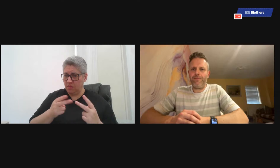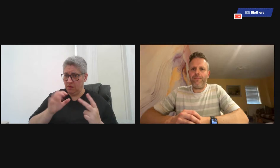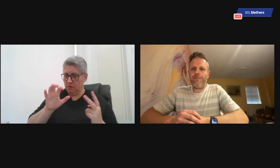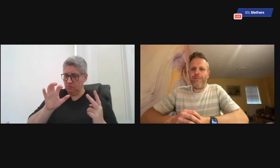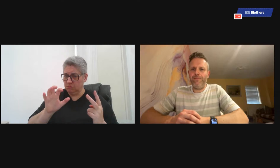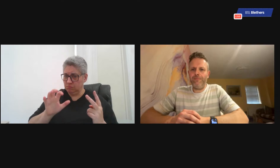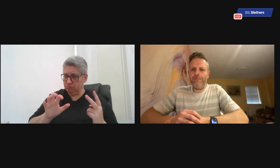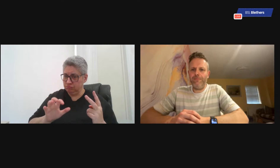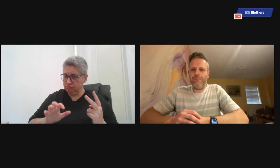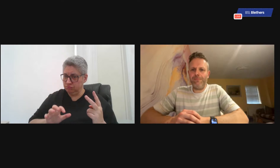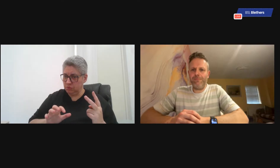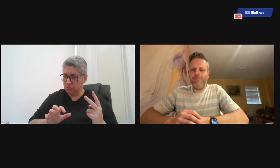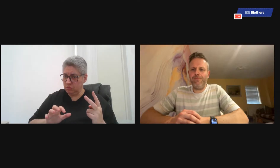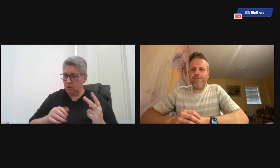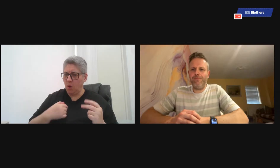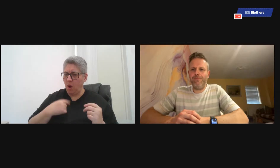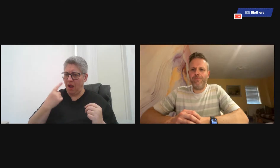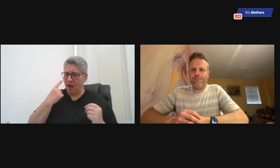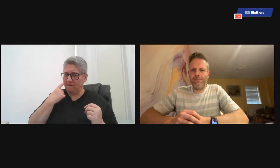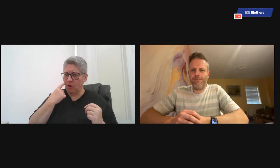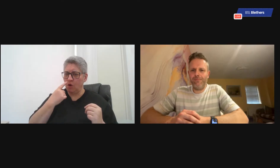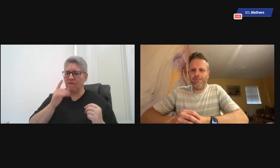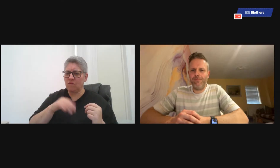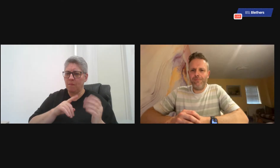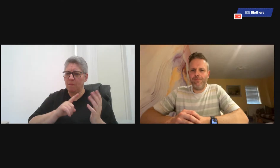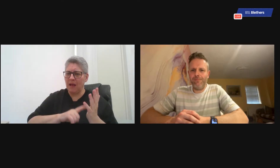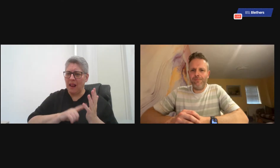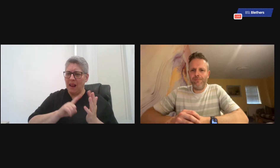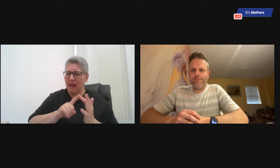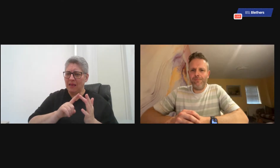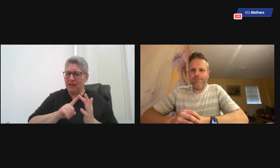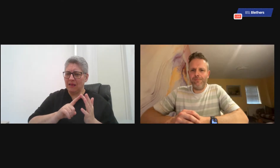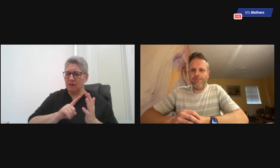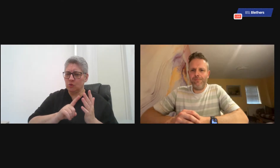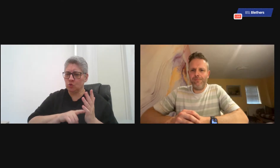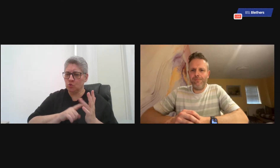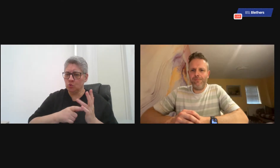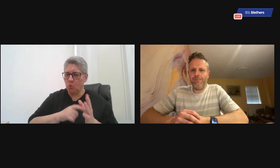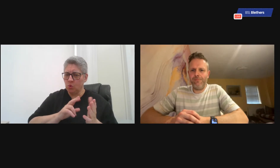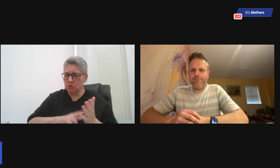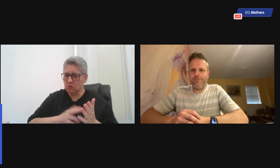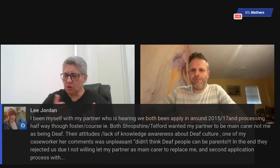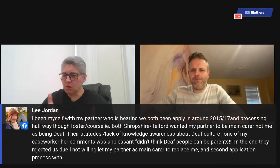Yeah, that's great. And we've got another rather long question.